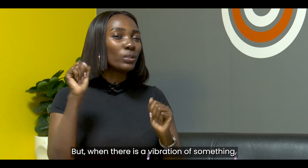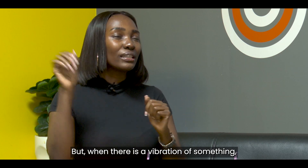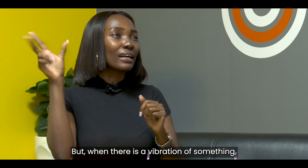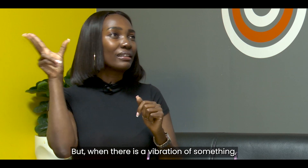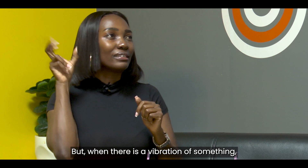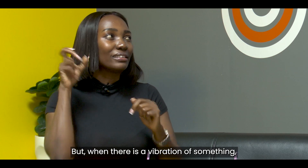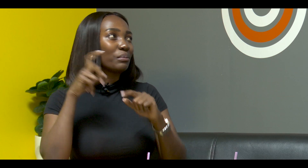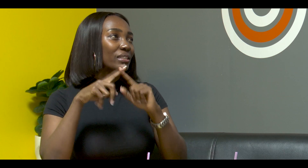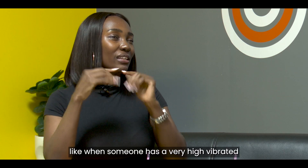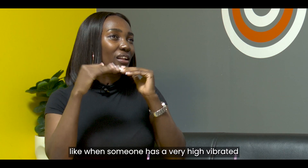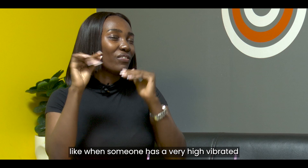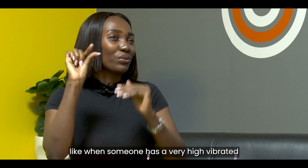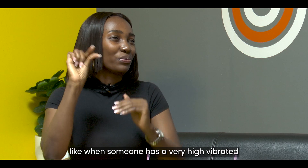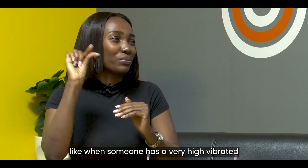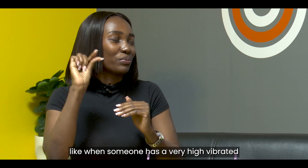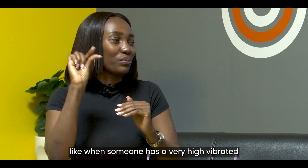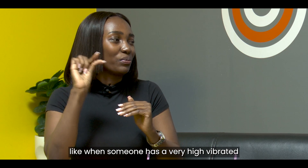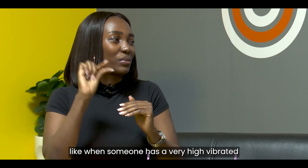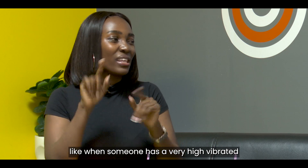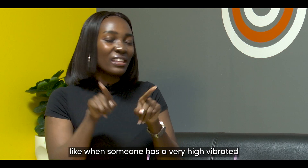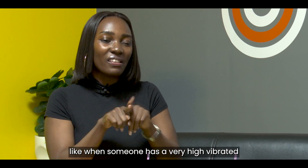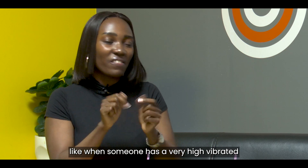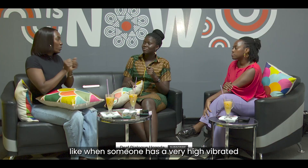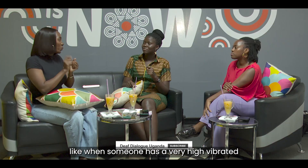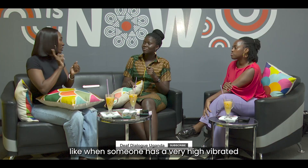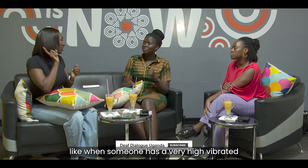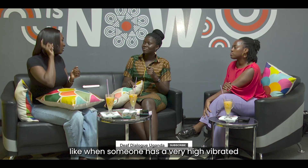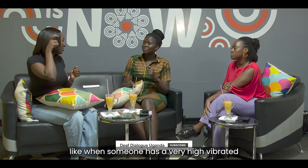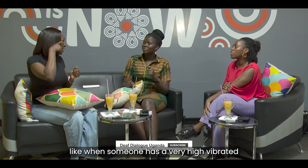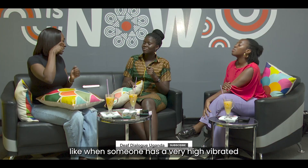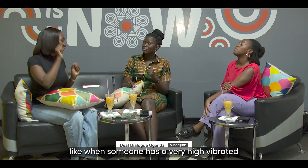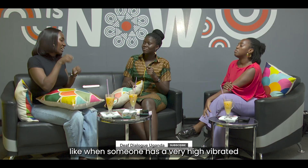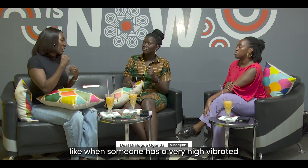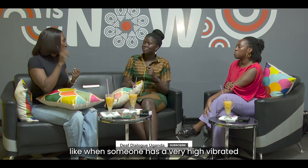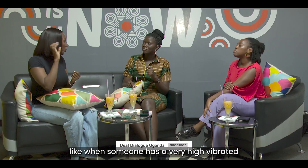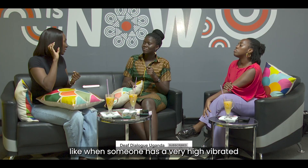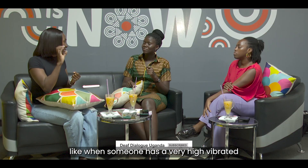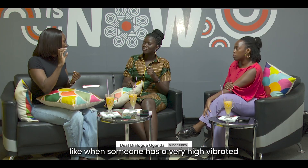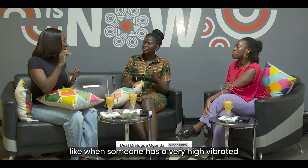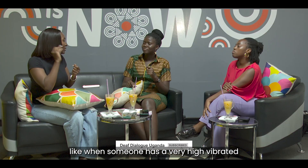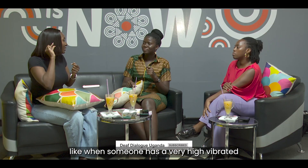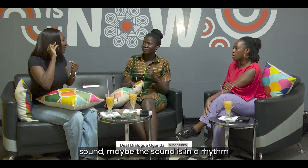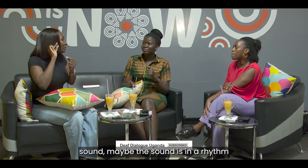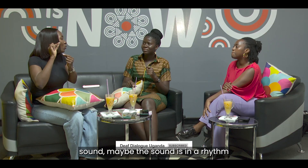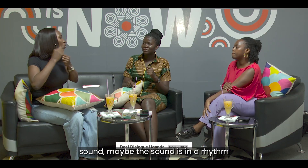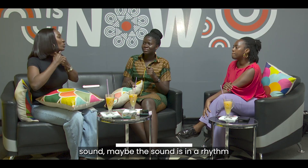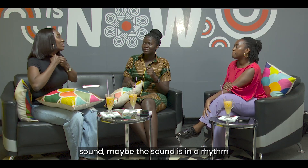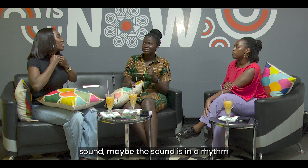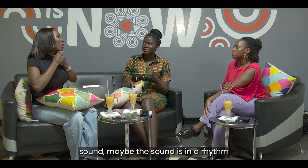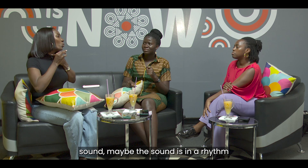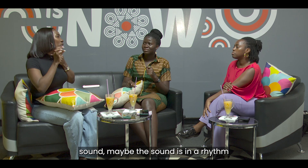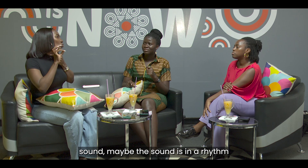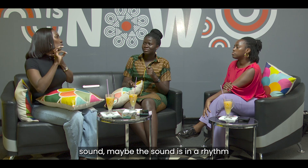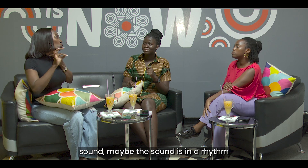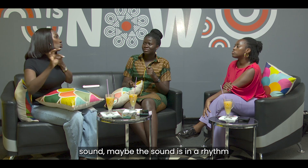of something, like when someone like a very high vibrated like sound, I